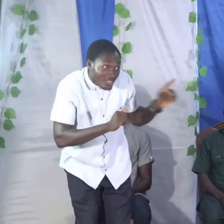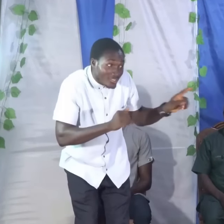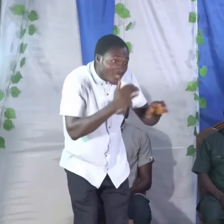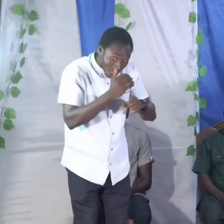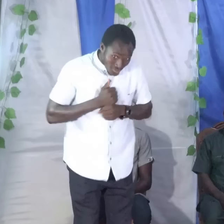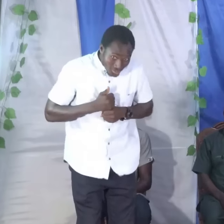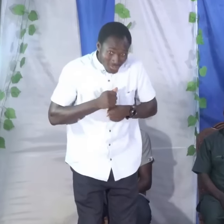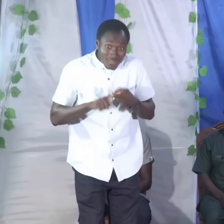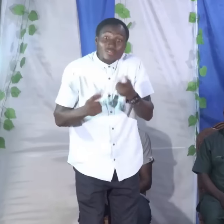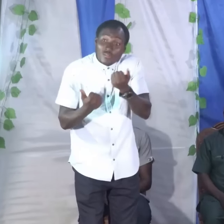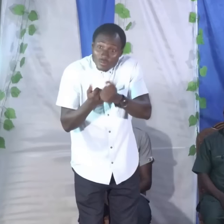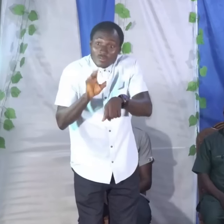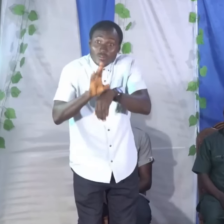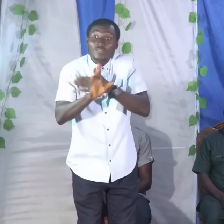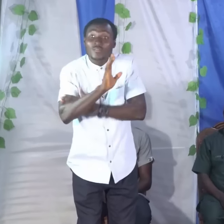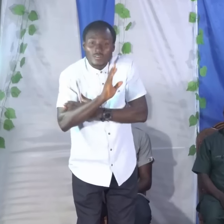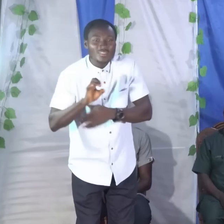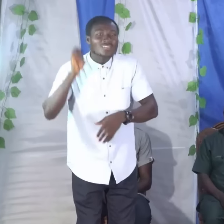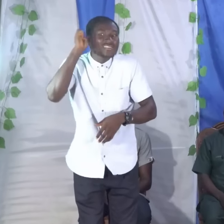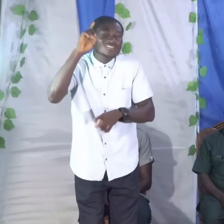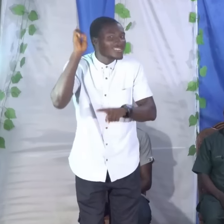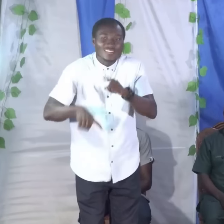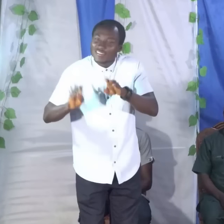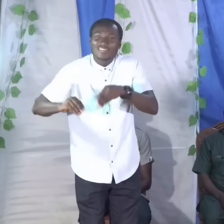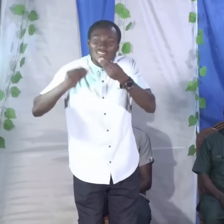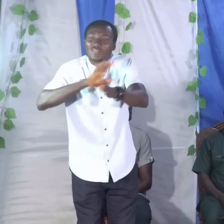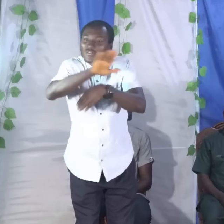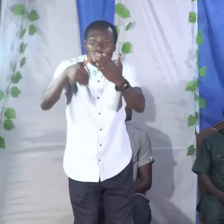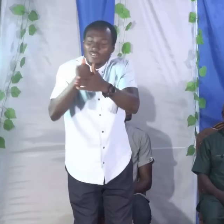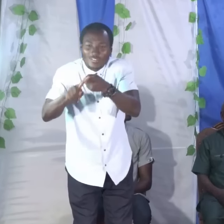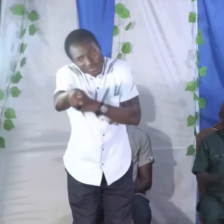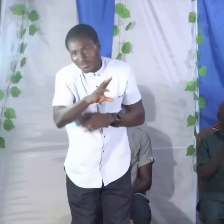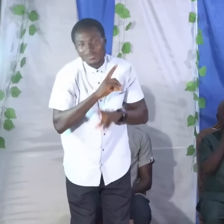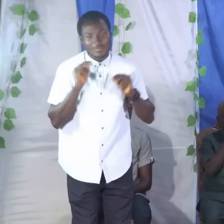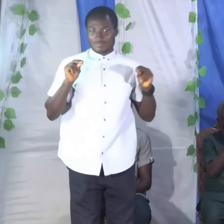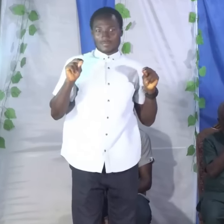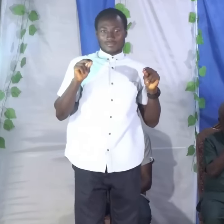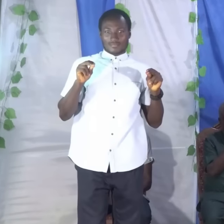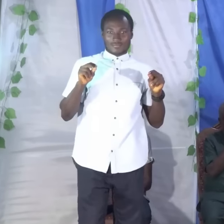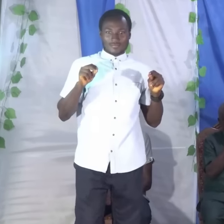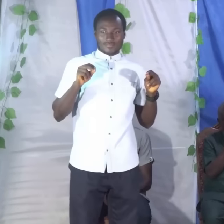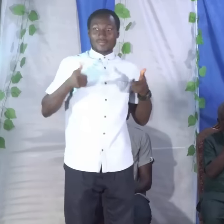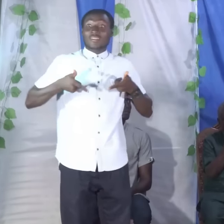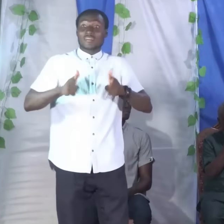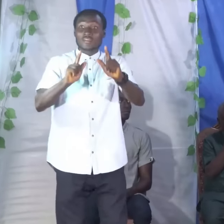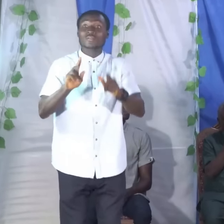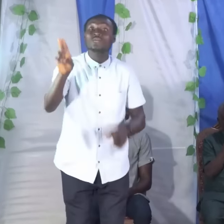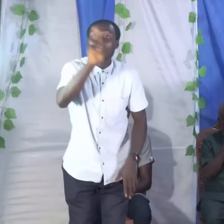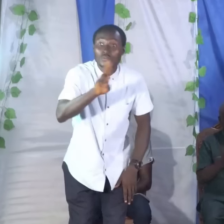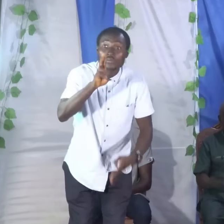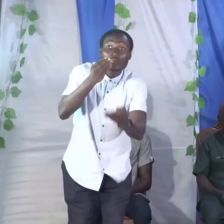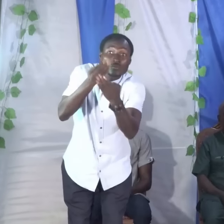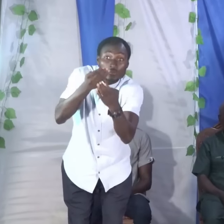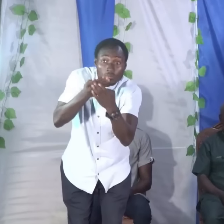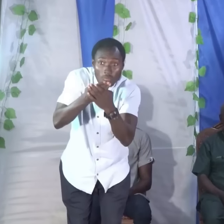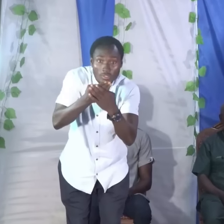abusi afọ mo ma ya mfa sika ene ho na mfa mo niema en sha urade ani mo nya na